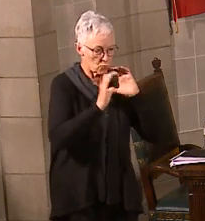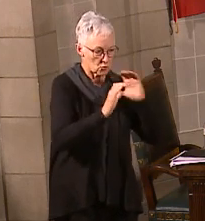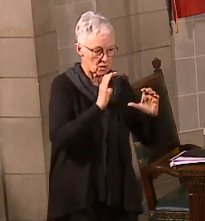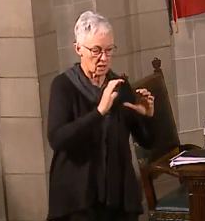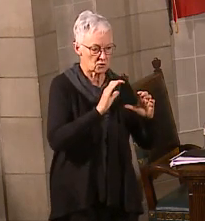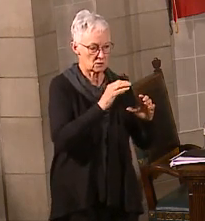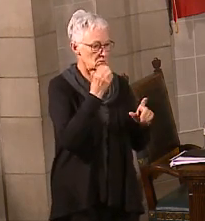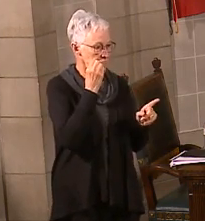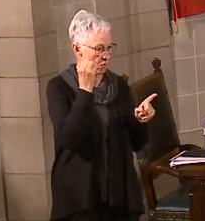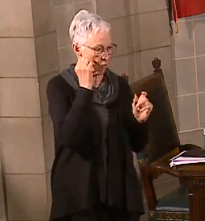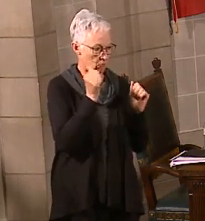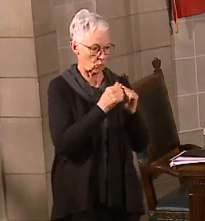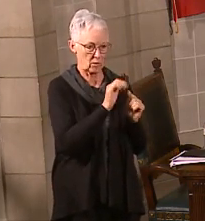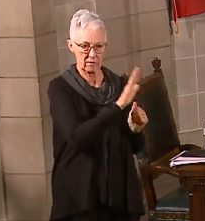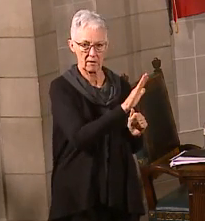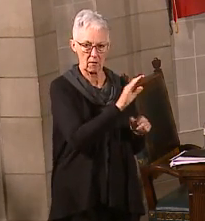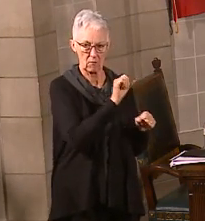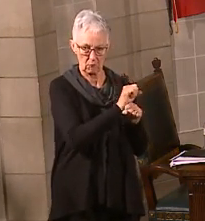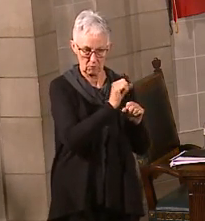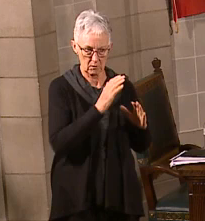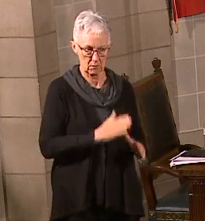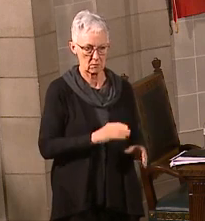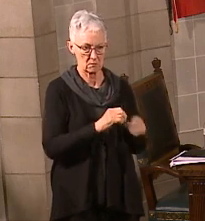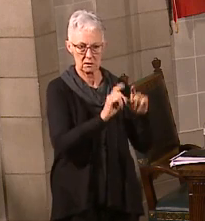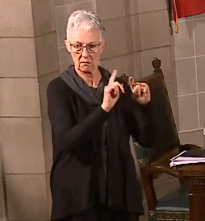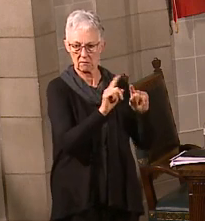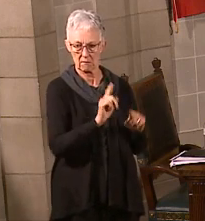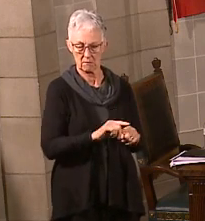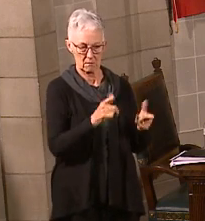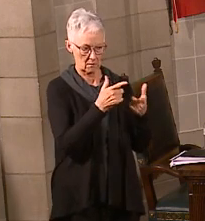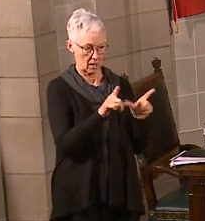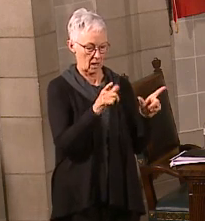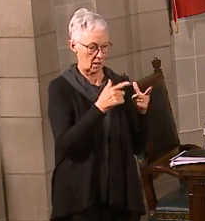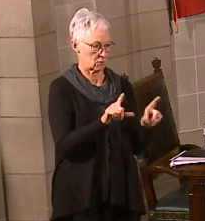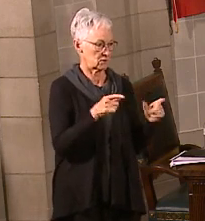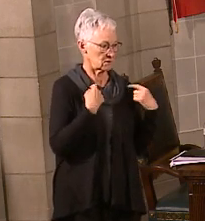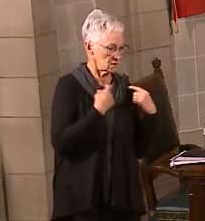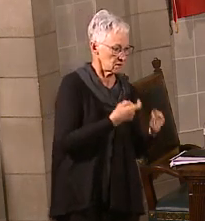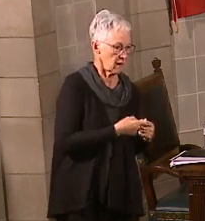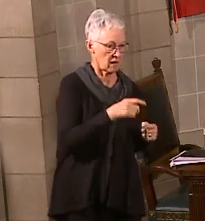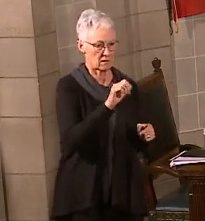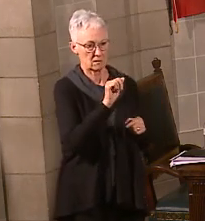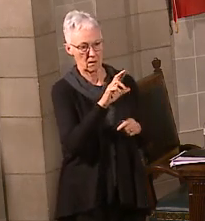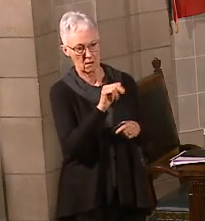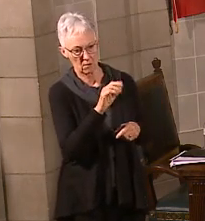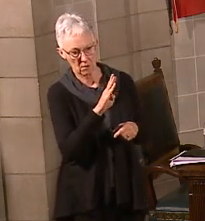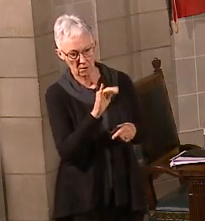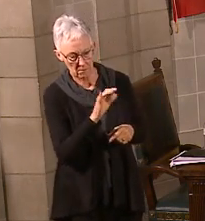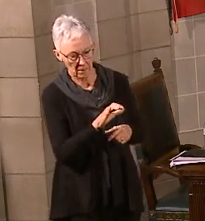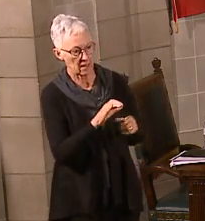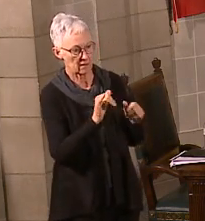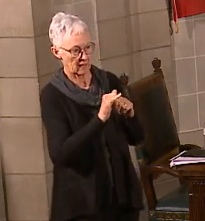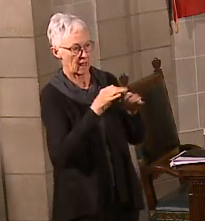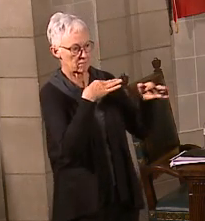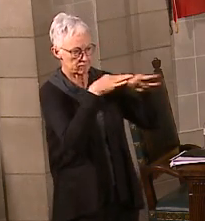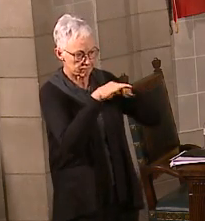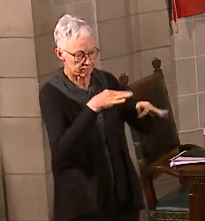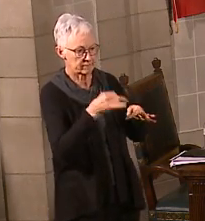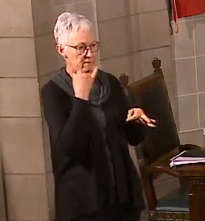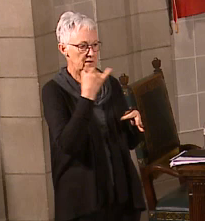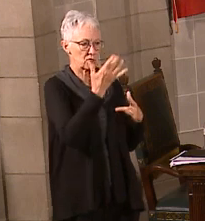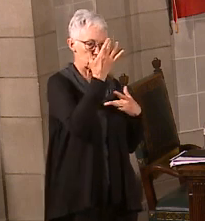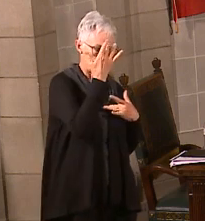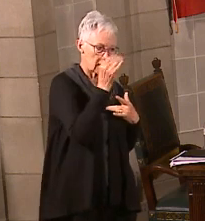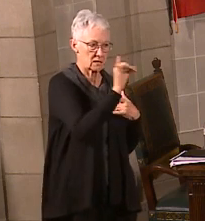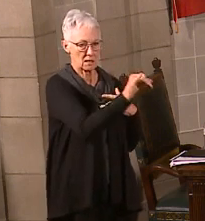Spanish, Arabic, Somali, talking about the steps they're taking and reinforcing things like if you're sick, stay home, all that sort of good stuff.